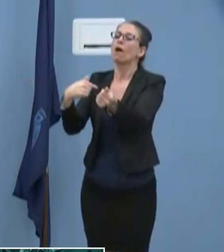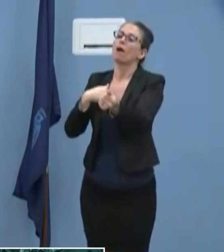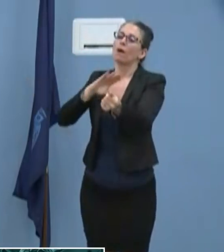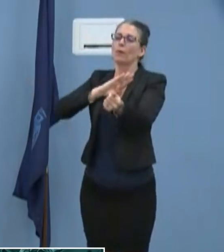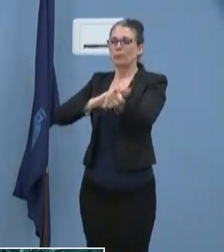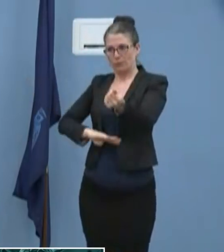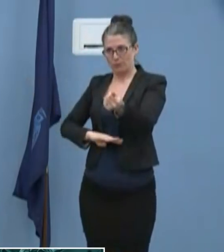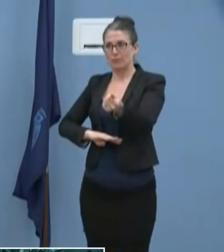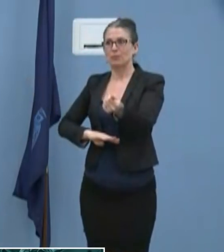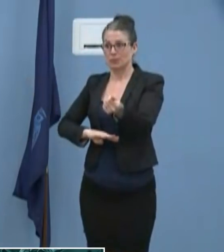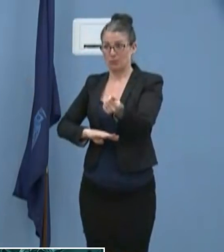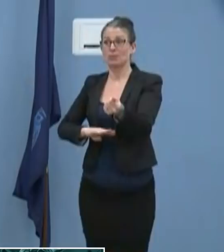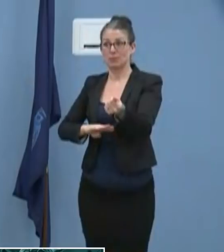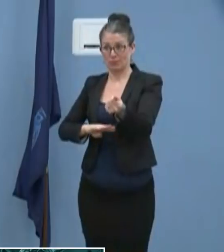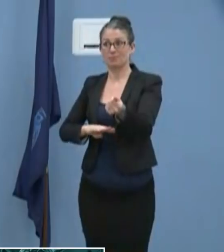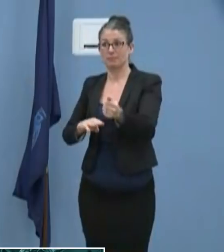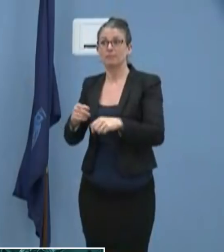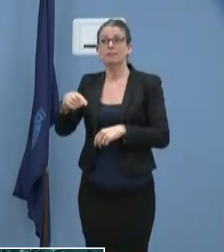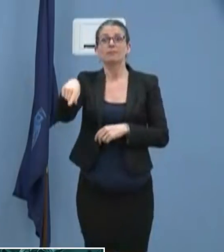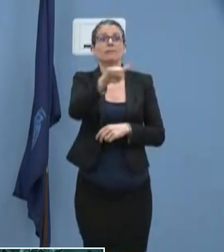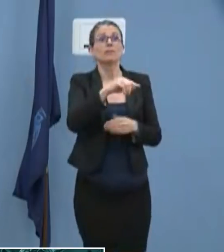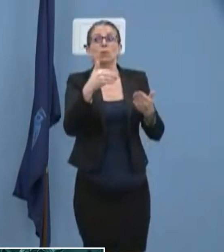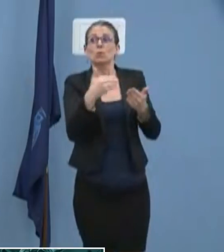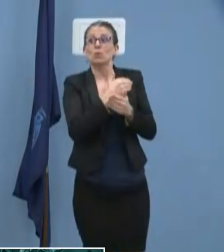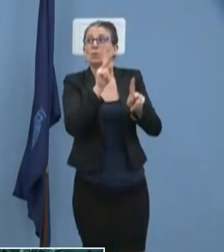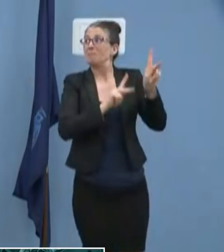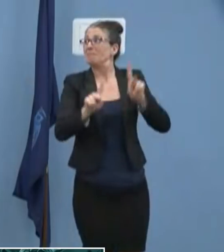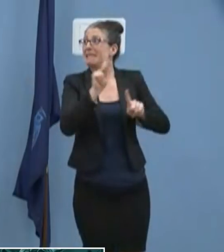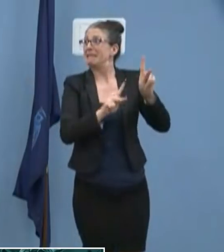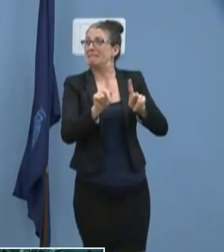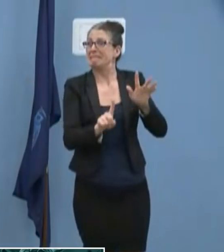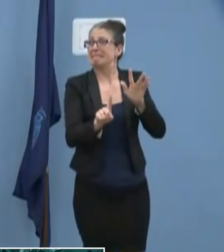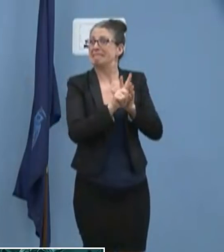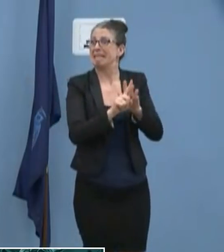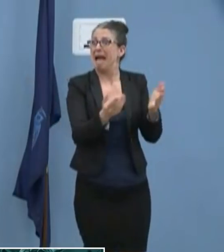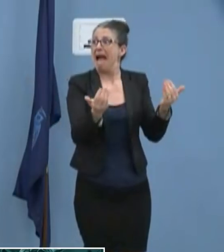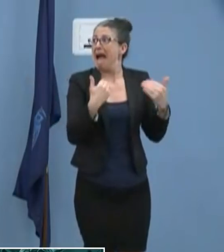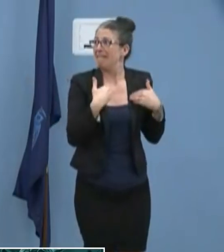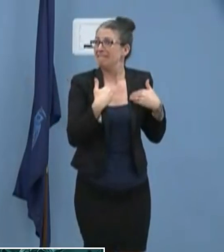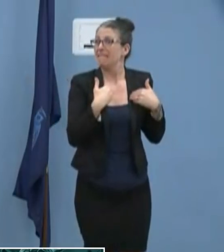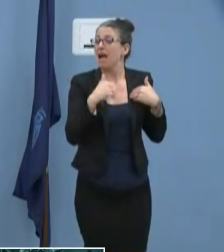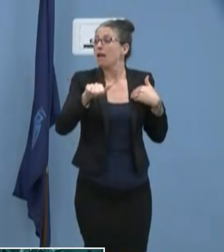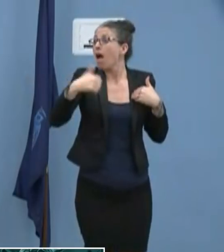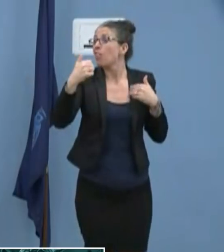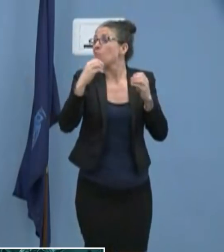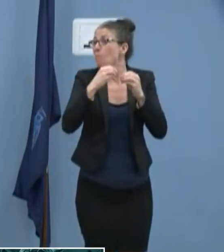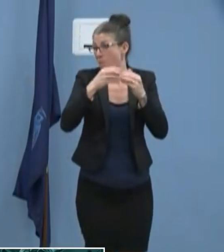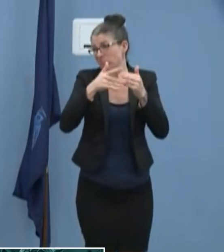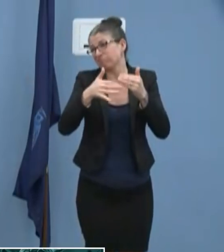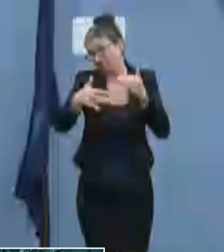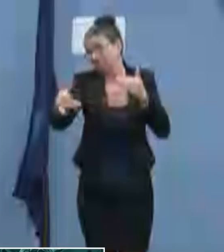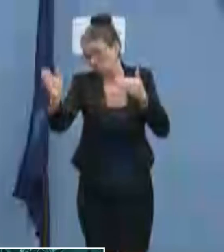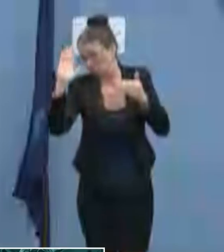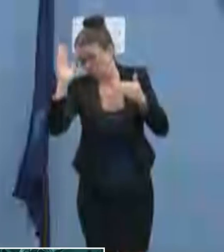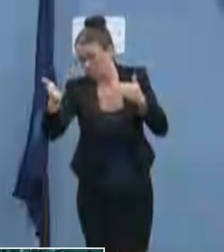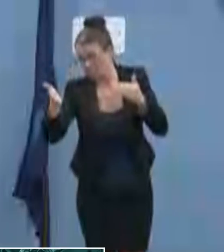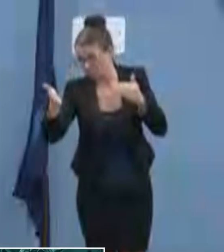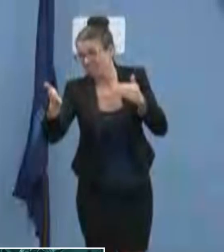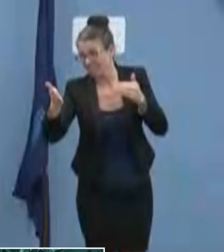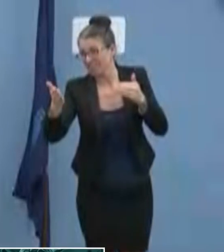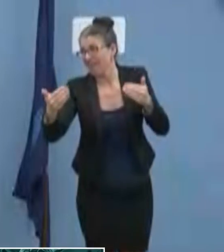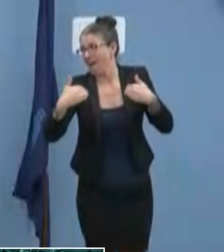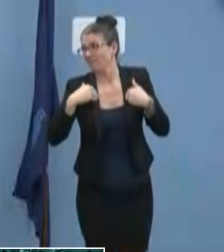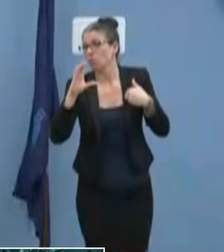anticipated, those expected to come, I'm taking more aggressive action to mitigate the spread of the coronavirus